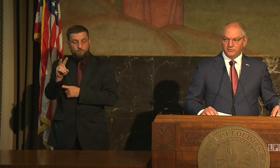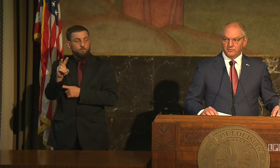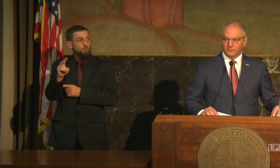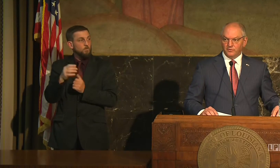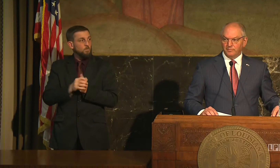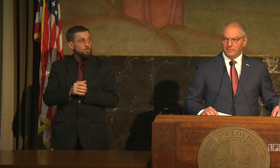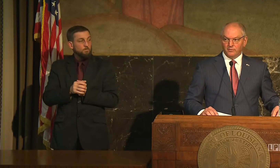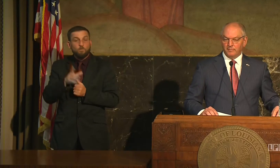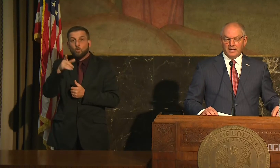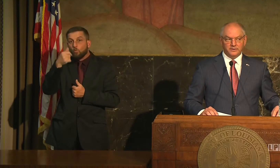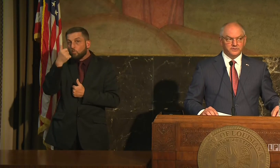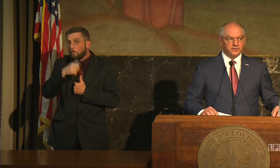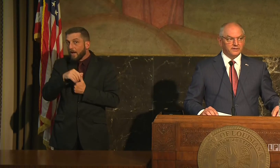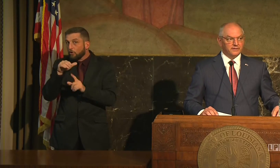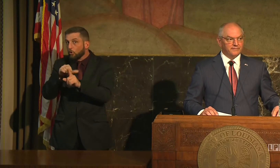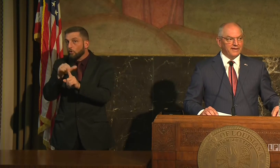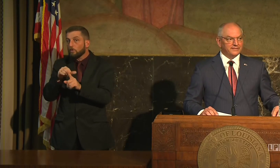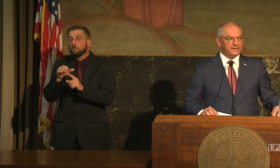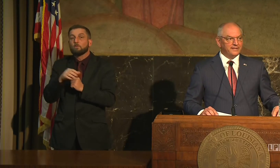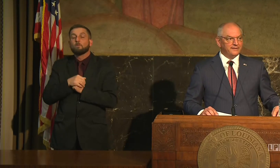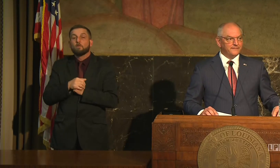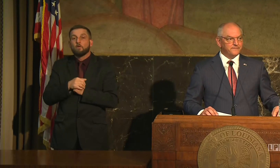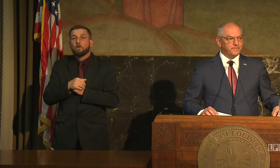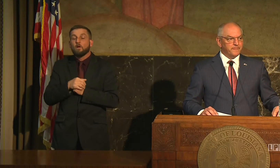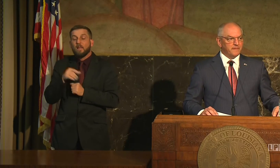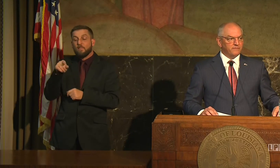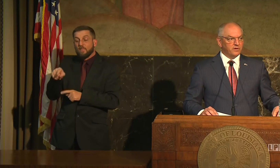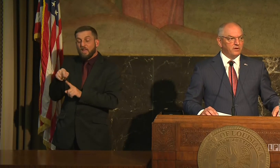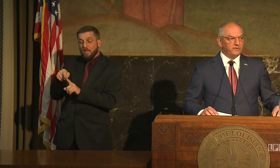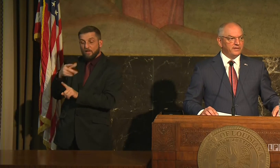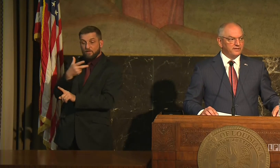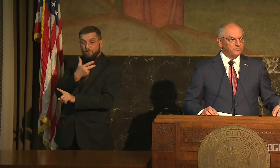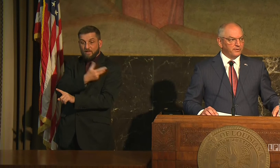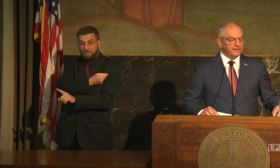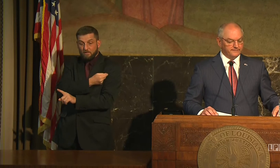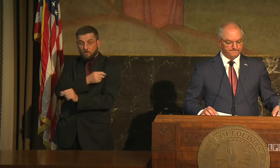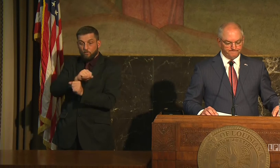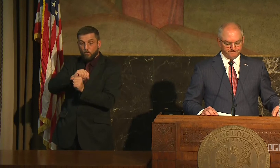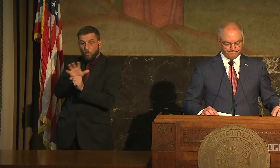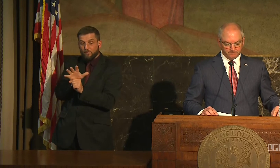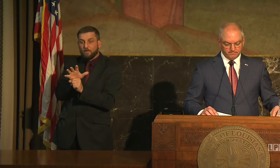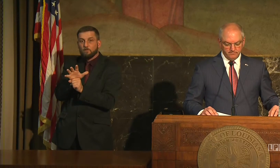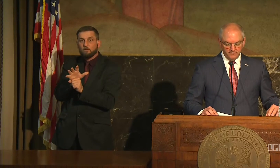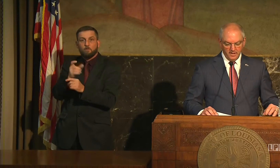just a reminder to you, the vaccine for COVID is free.